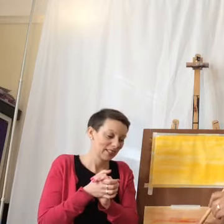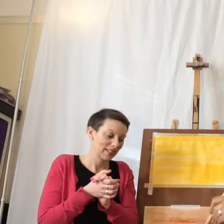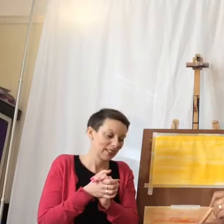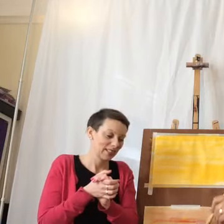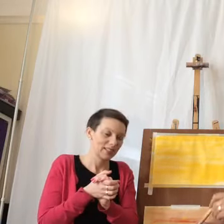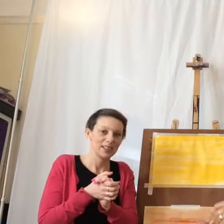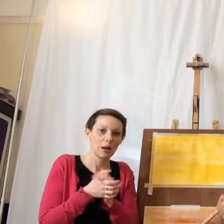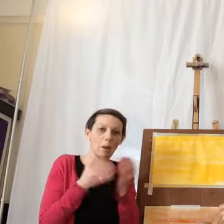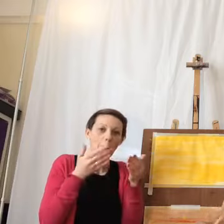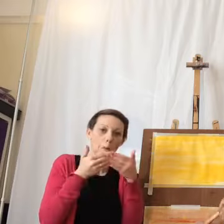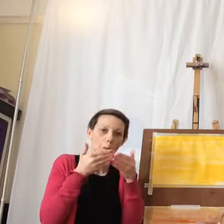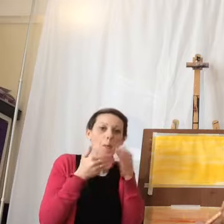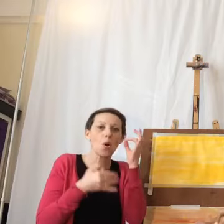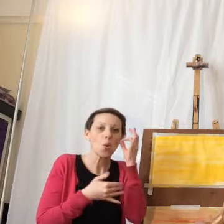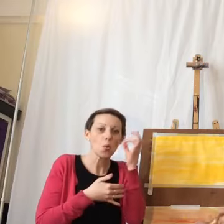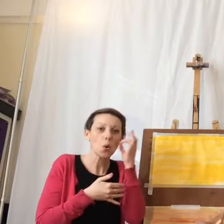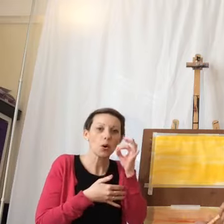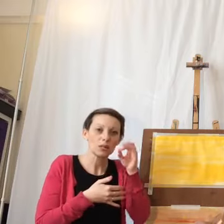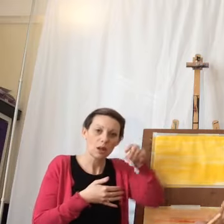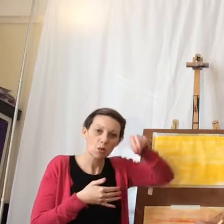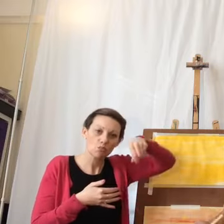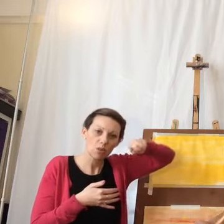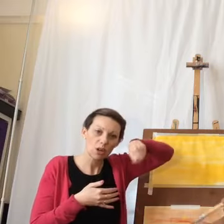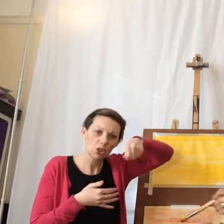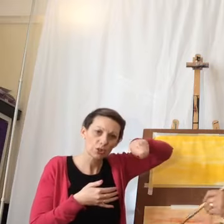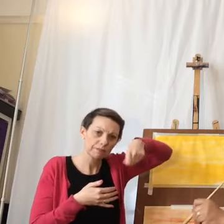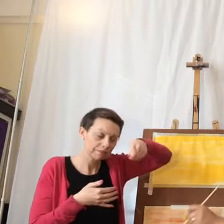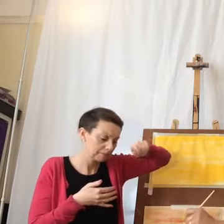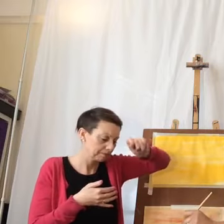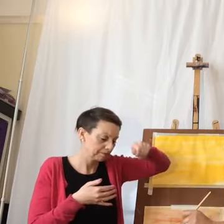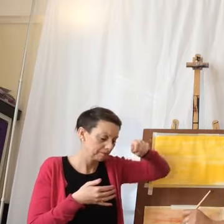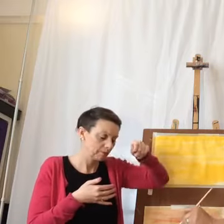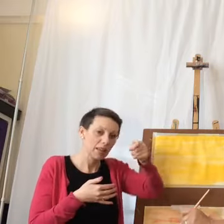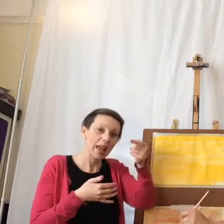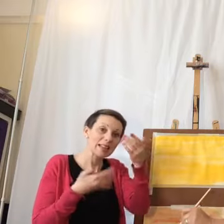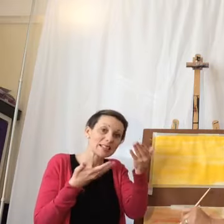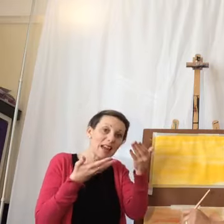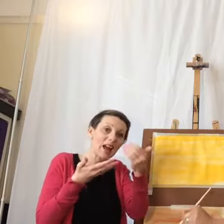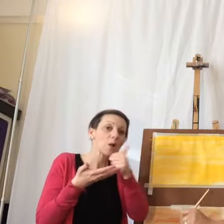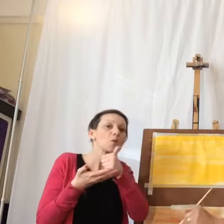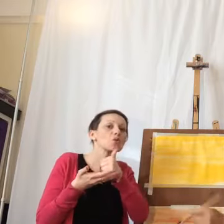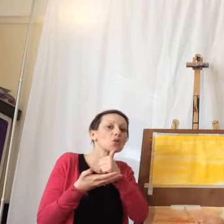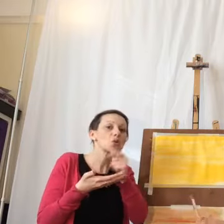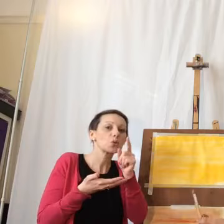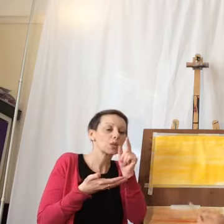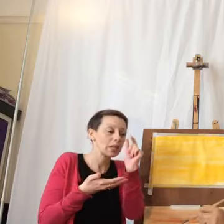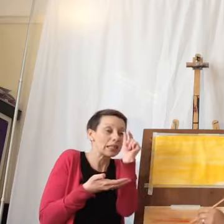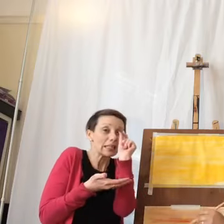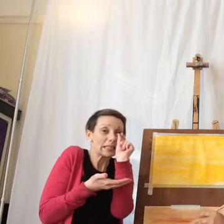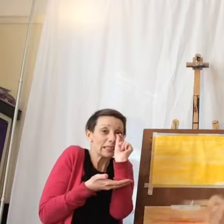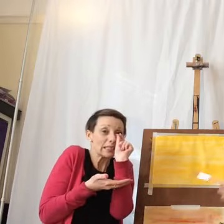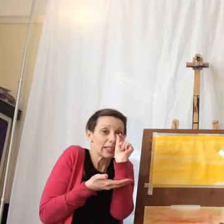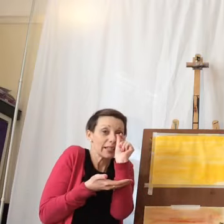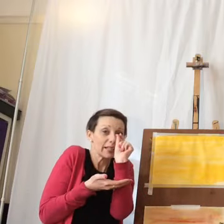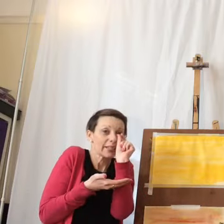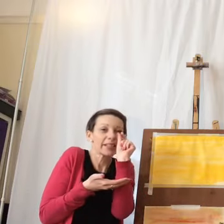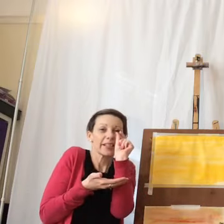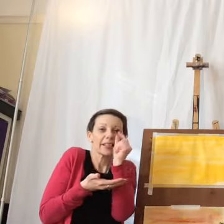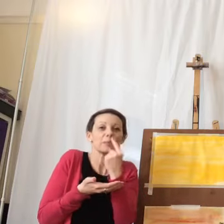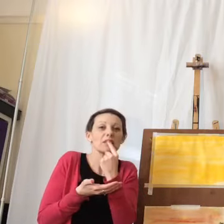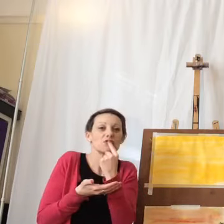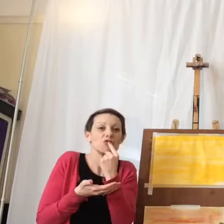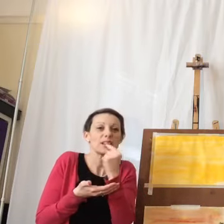a wet brush again before that dries. And I'd start off with a